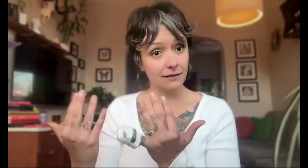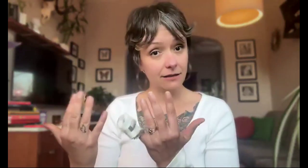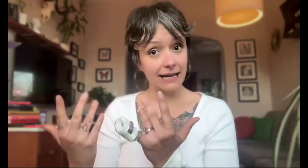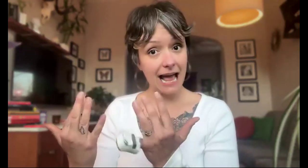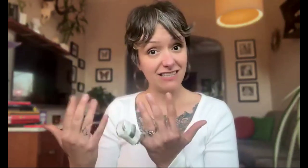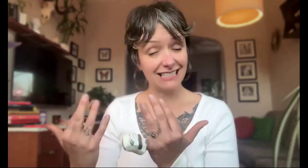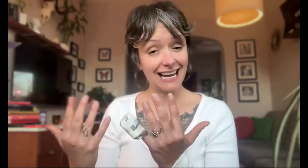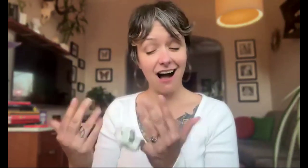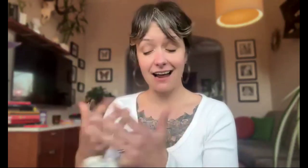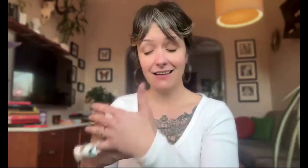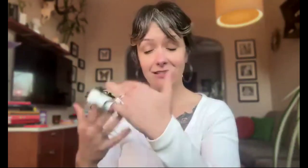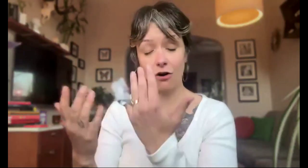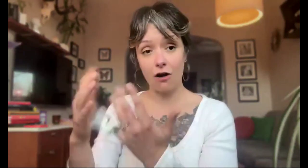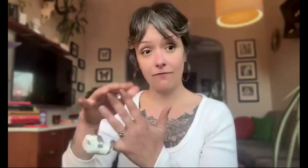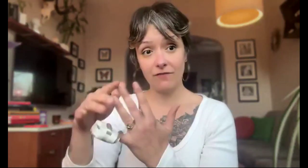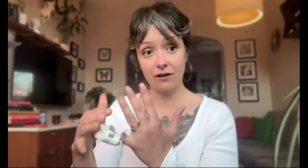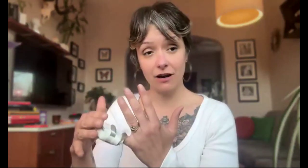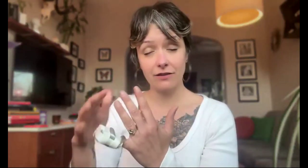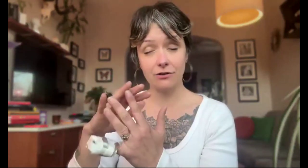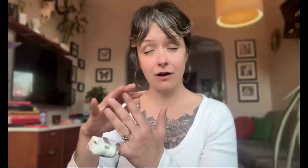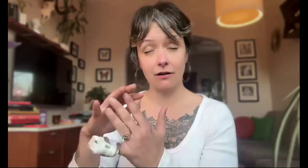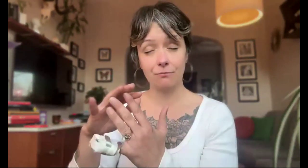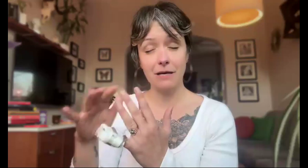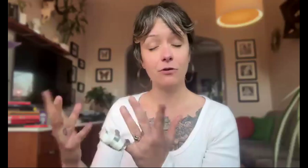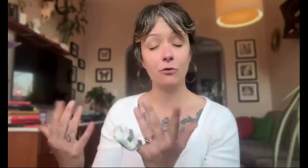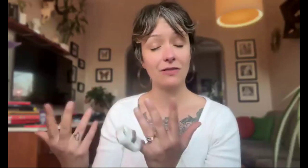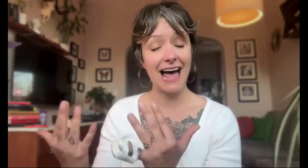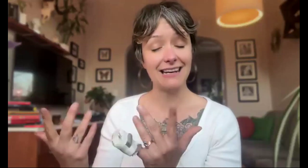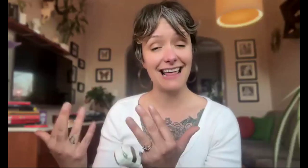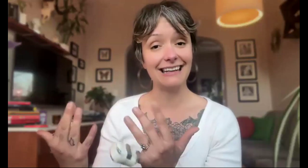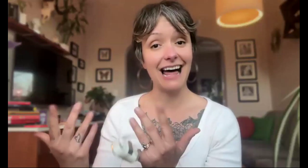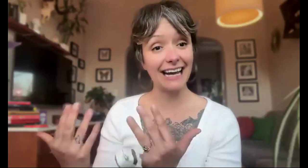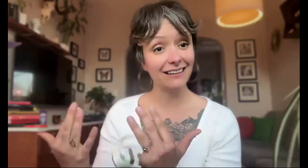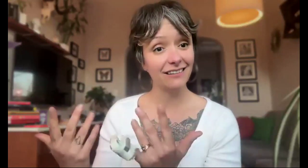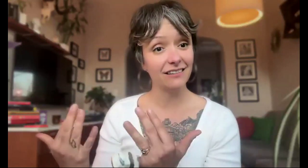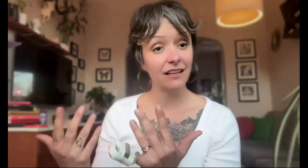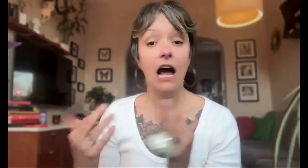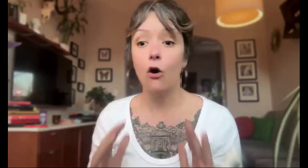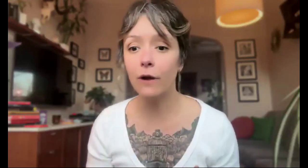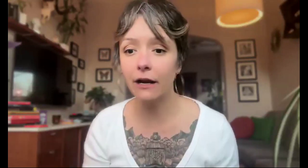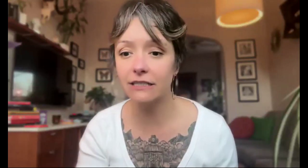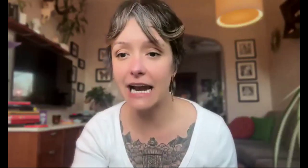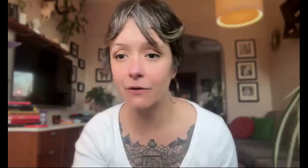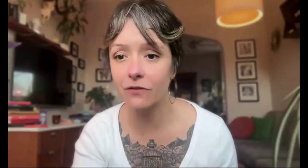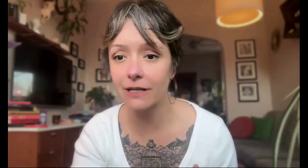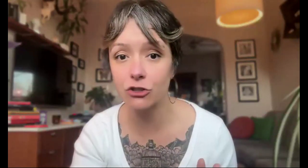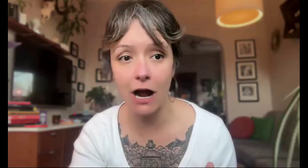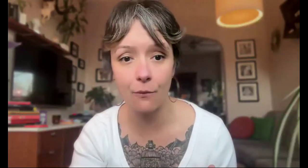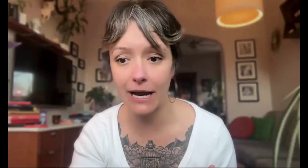Wait. Again, this is iconic. These are all these are all people. You are at the end of that line. Who here, did any one of you guys try